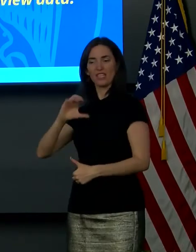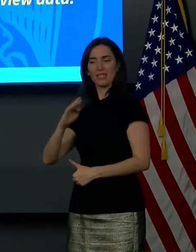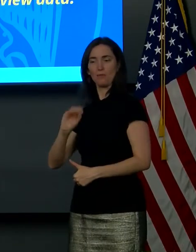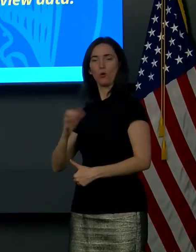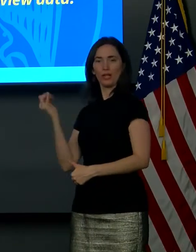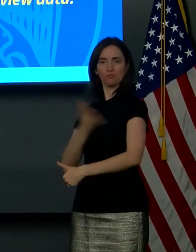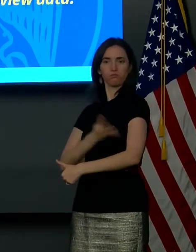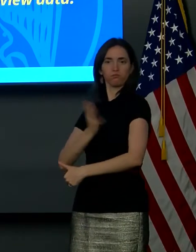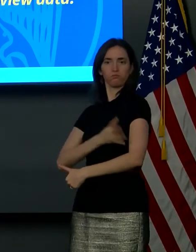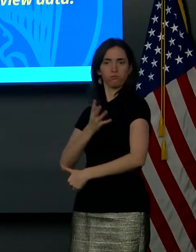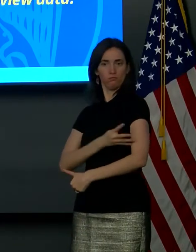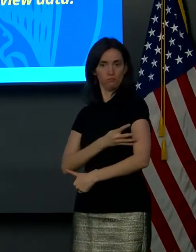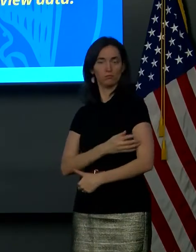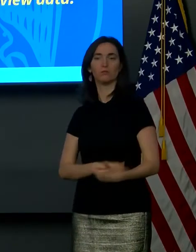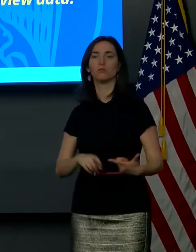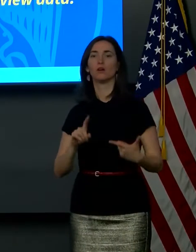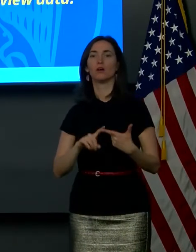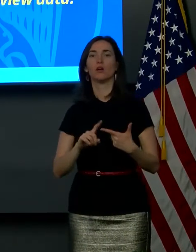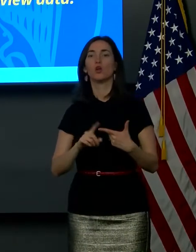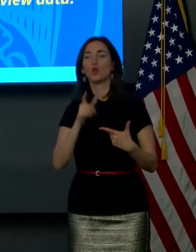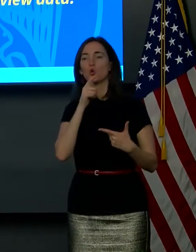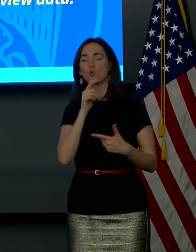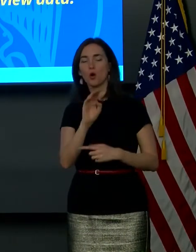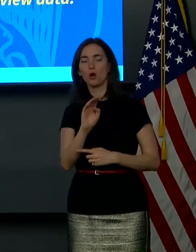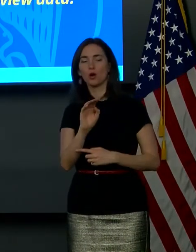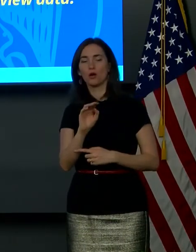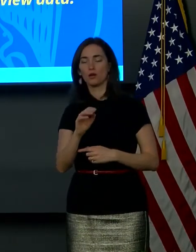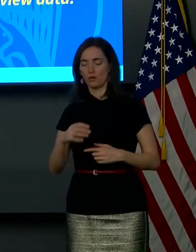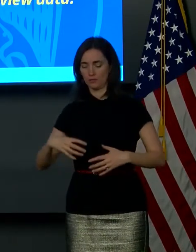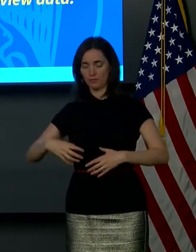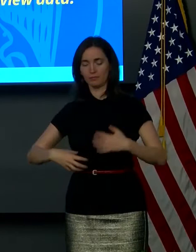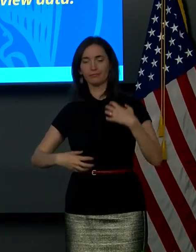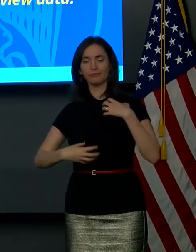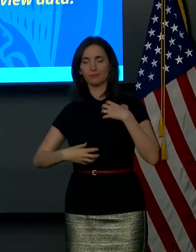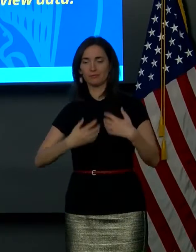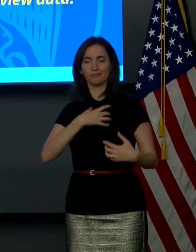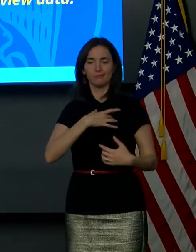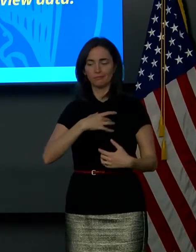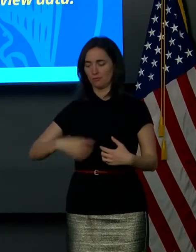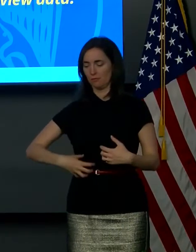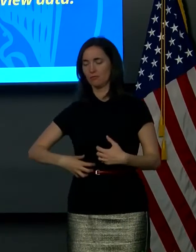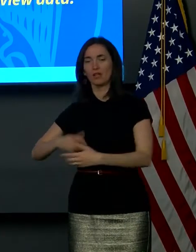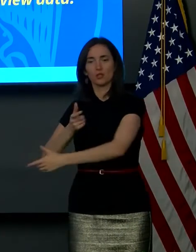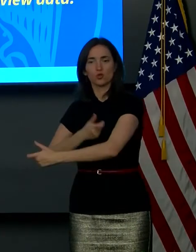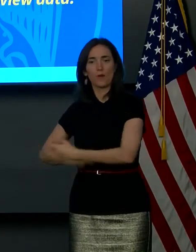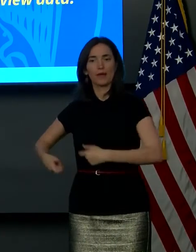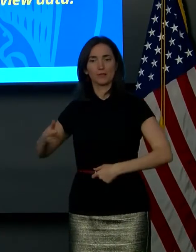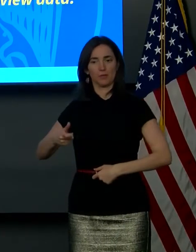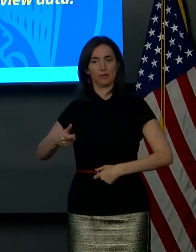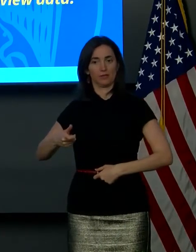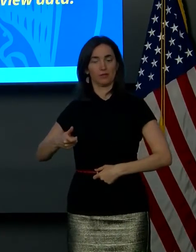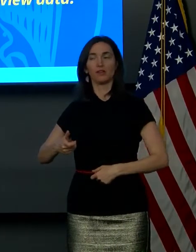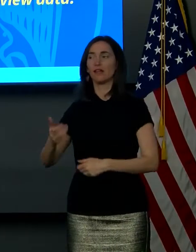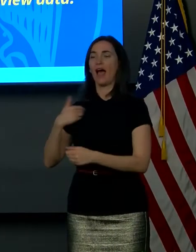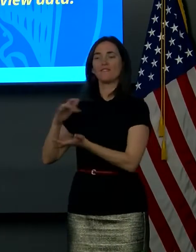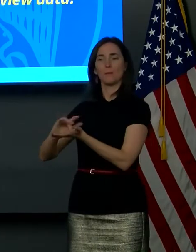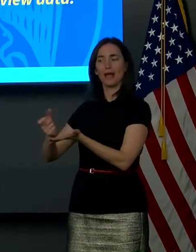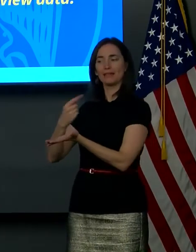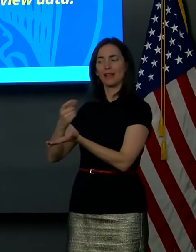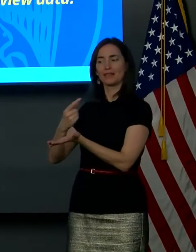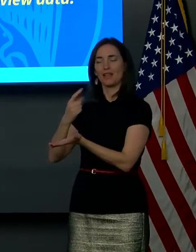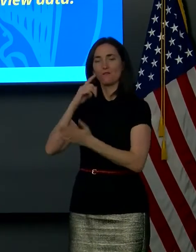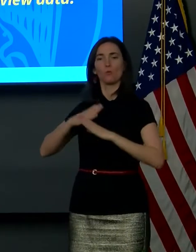chemotherapy, bone marrow, organ transplant recipients who are on drugs to suppress their immune